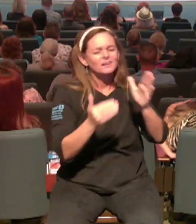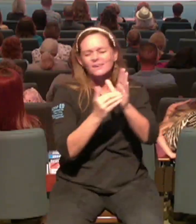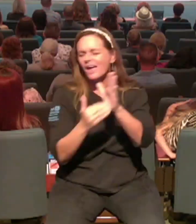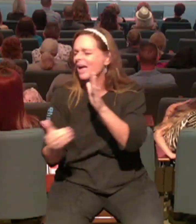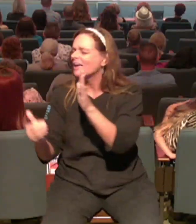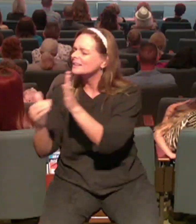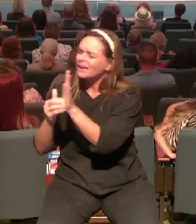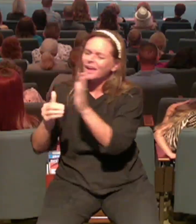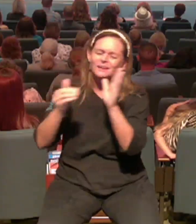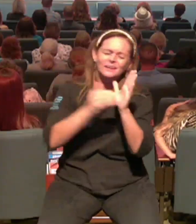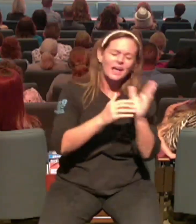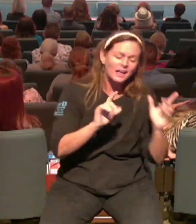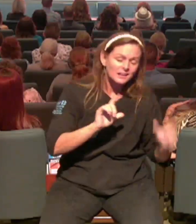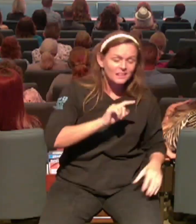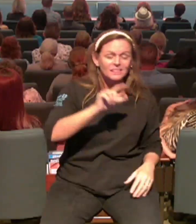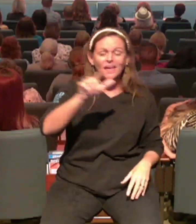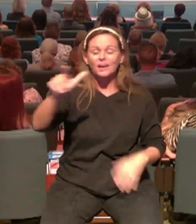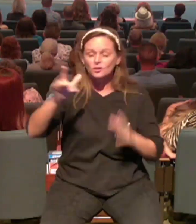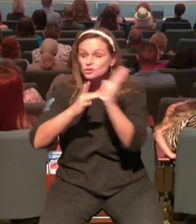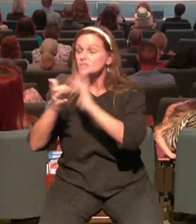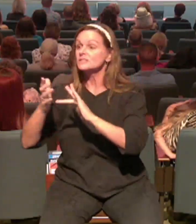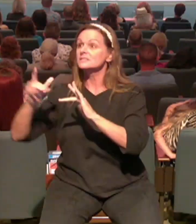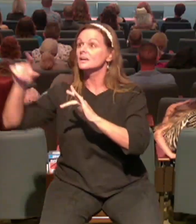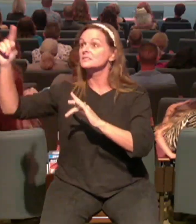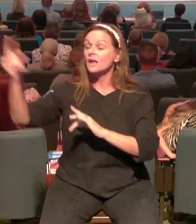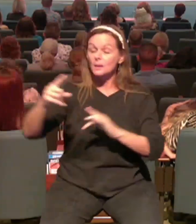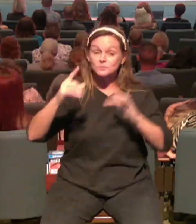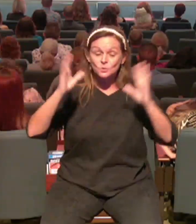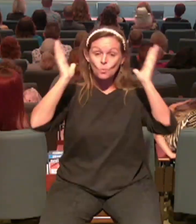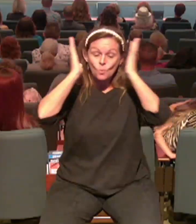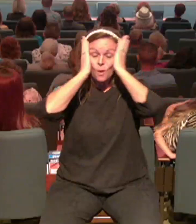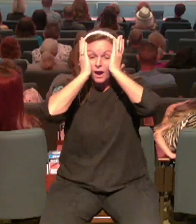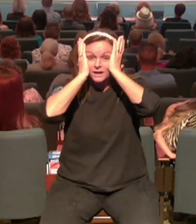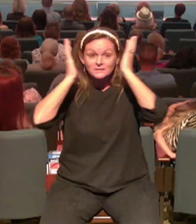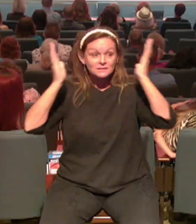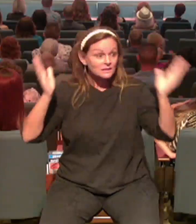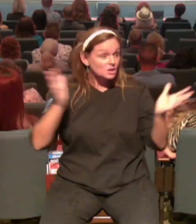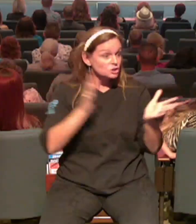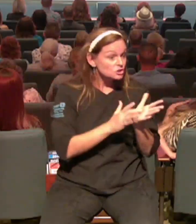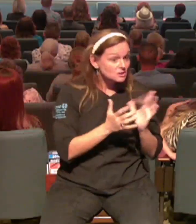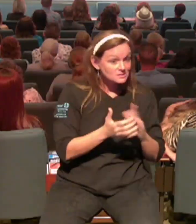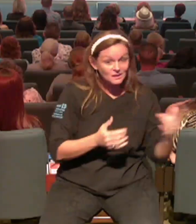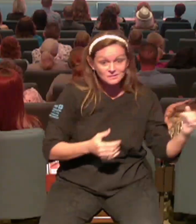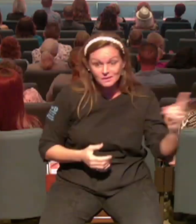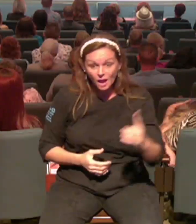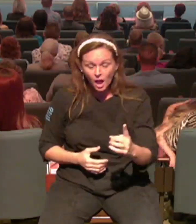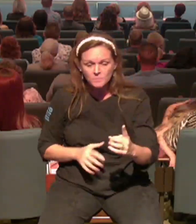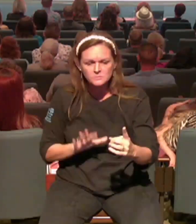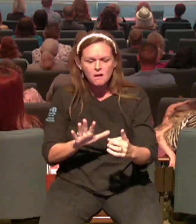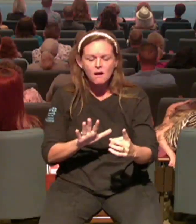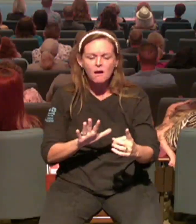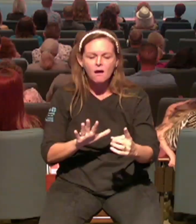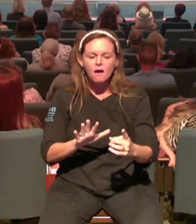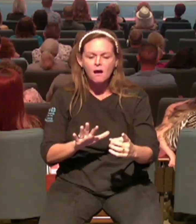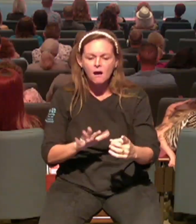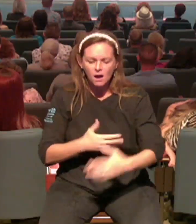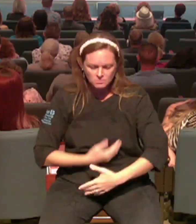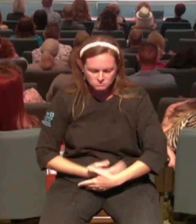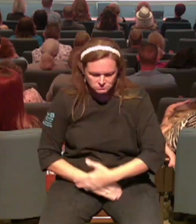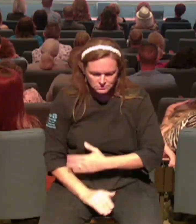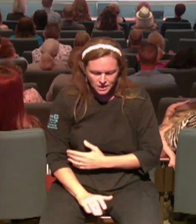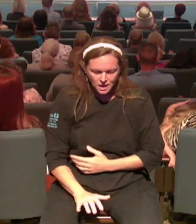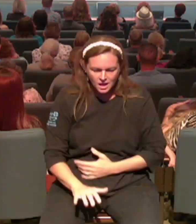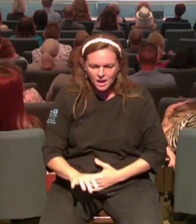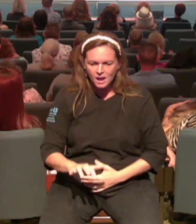to Jesus. What? And I read the stories of Jesus and the grace that he showed